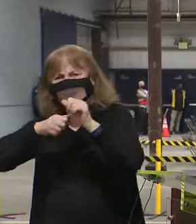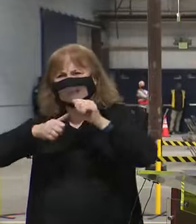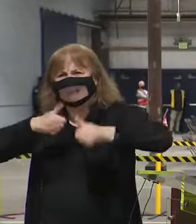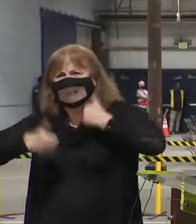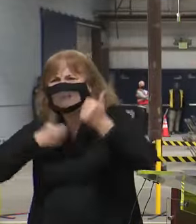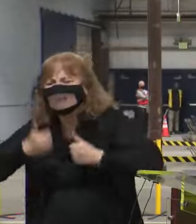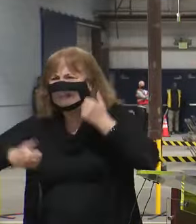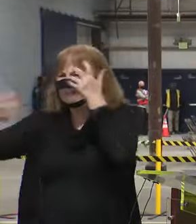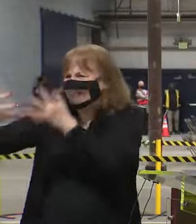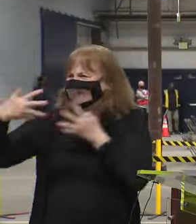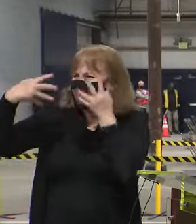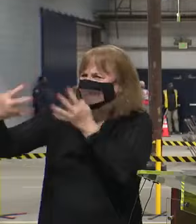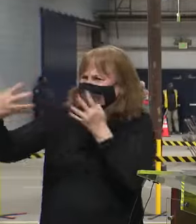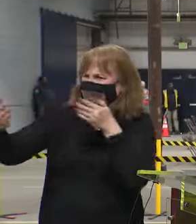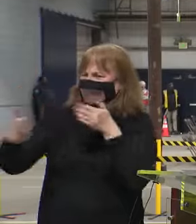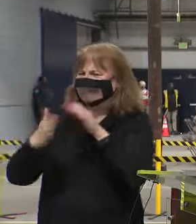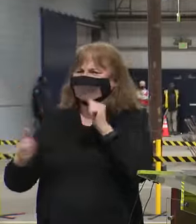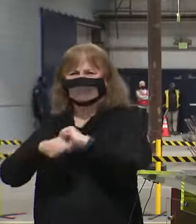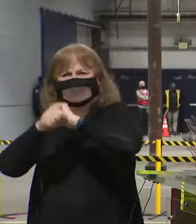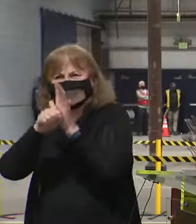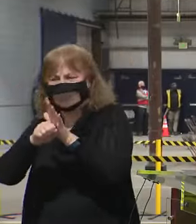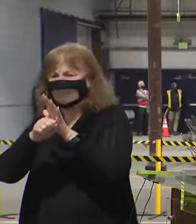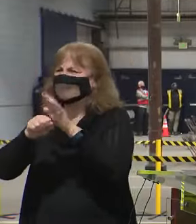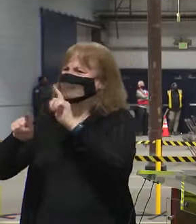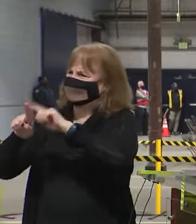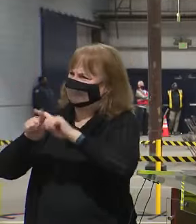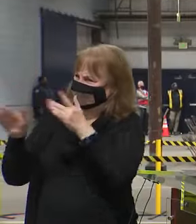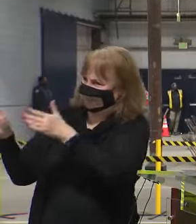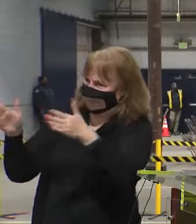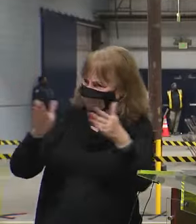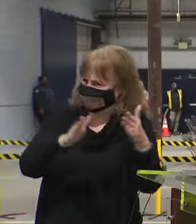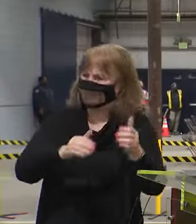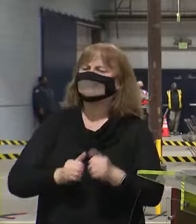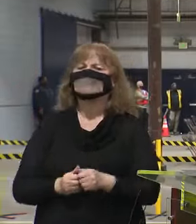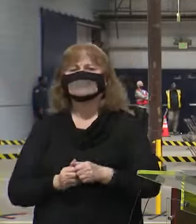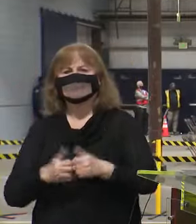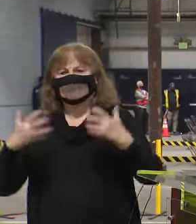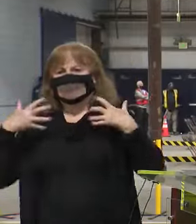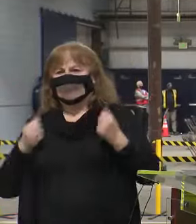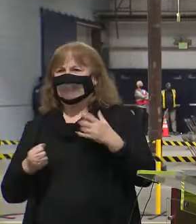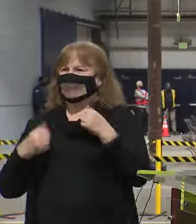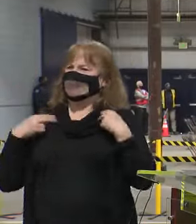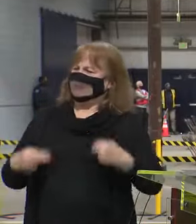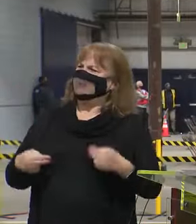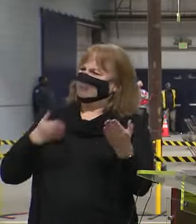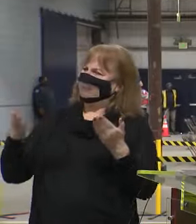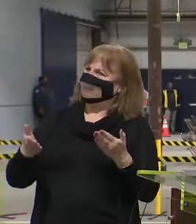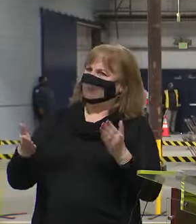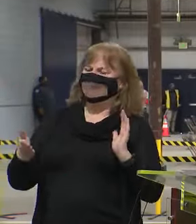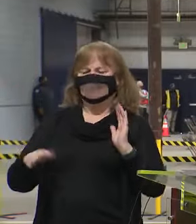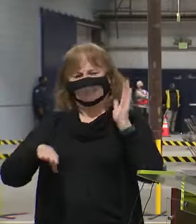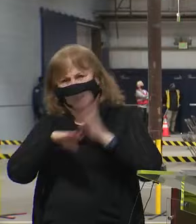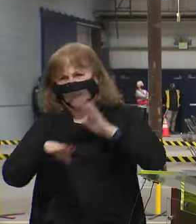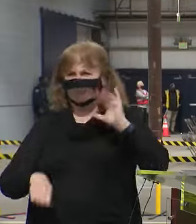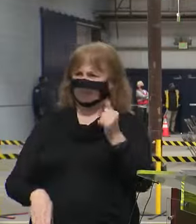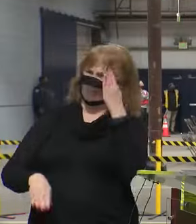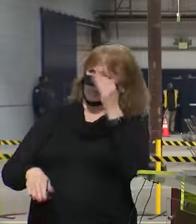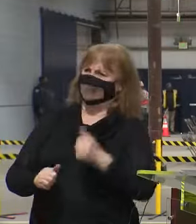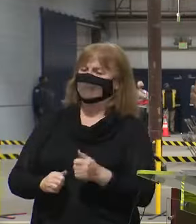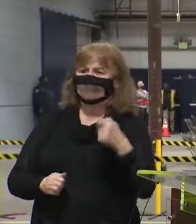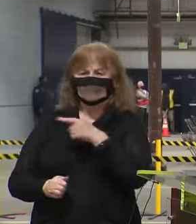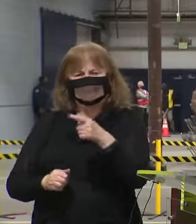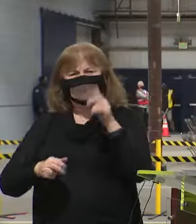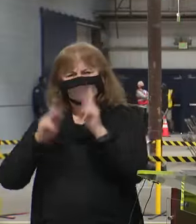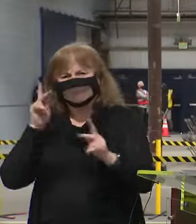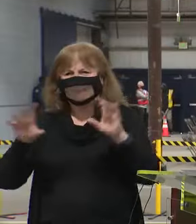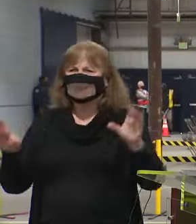battle against COVID on several fronts. Health and Human Services is on the job. They are the